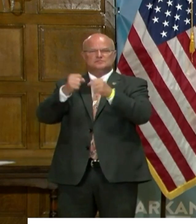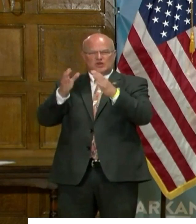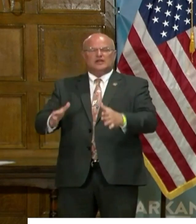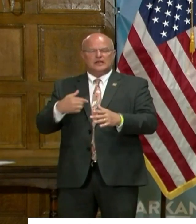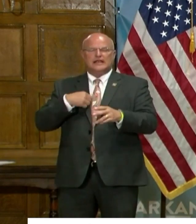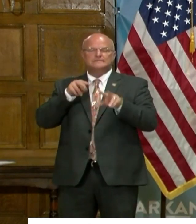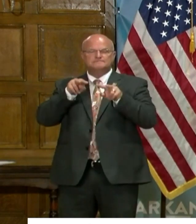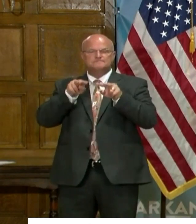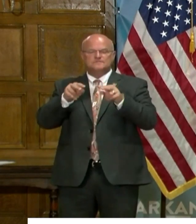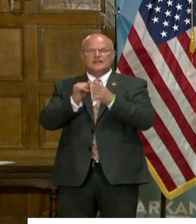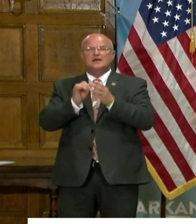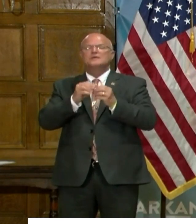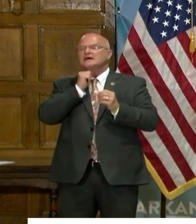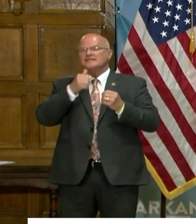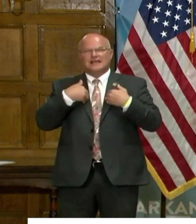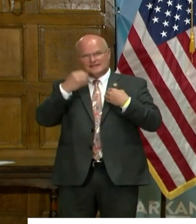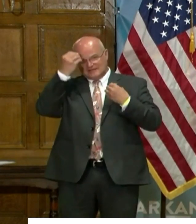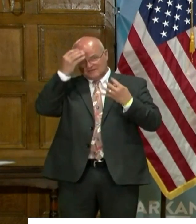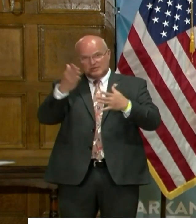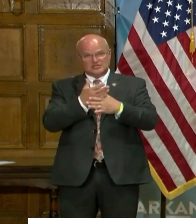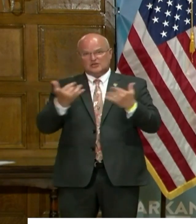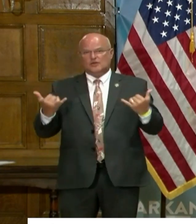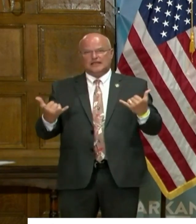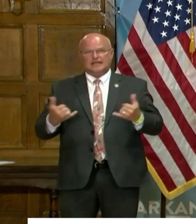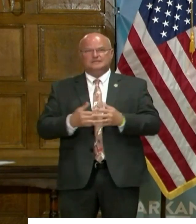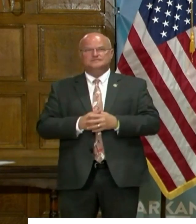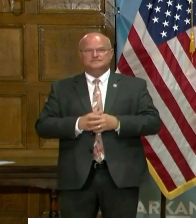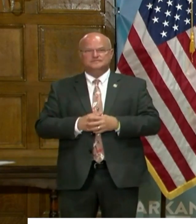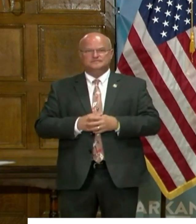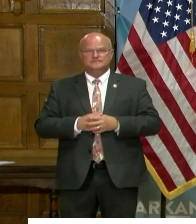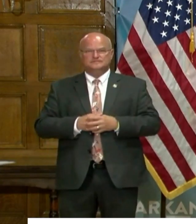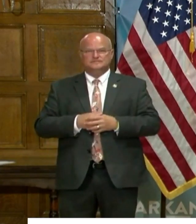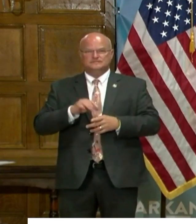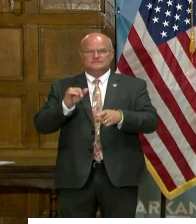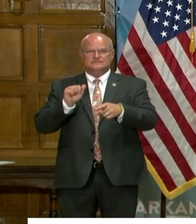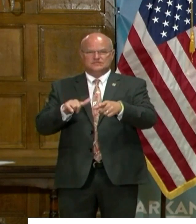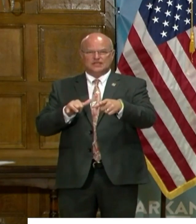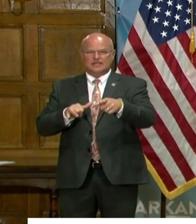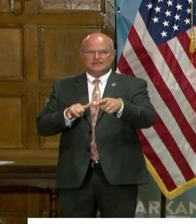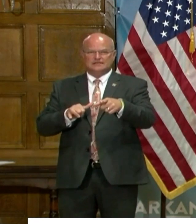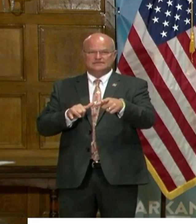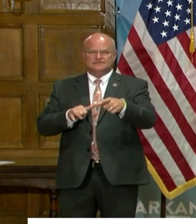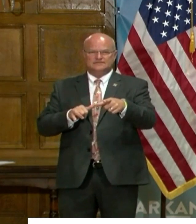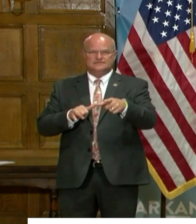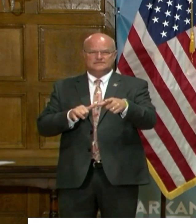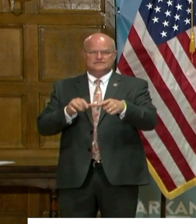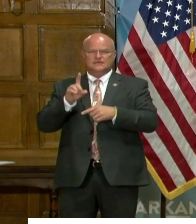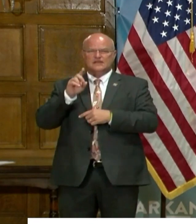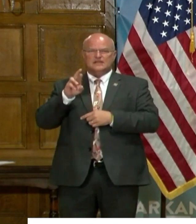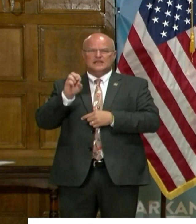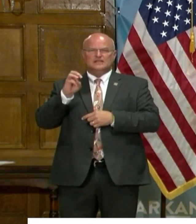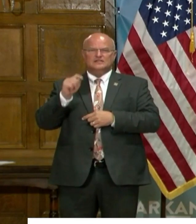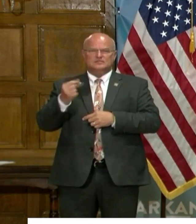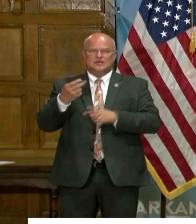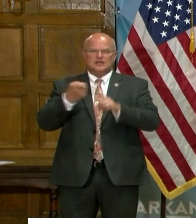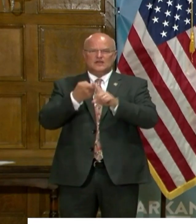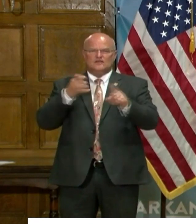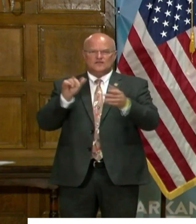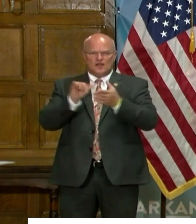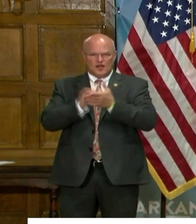and I look forward to that, but I don't have any information to share with you at this time. Jake. A couple things here. Dr. Smith, of